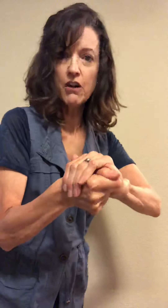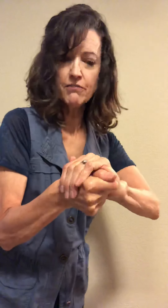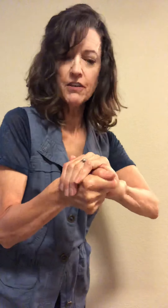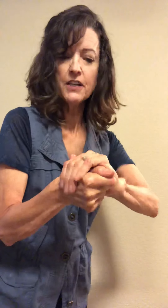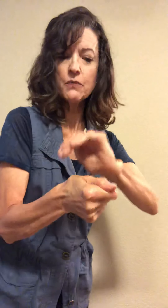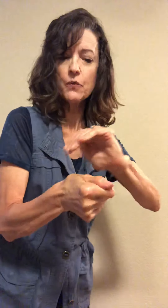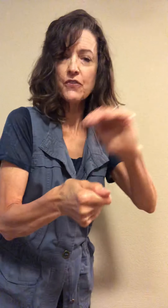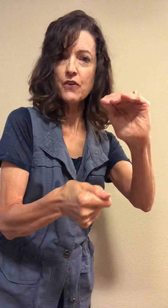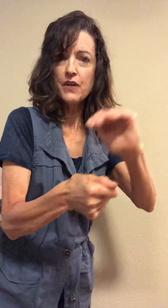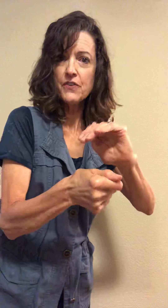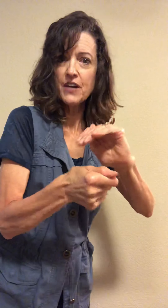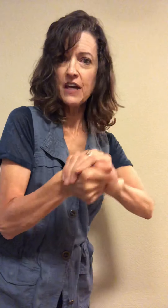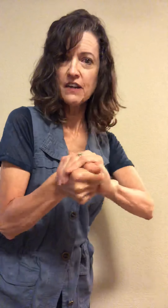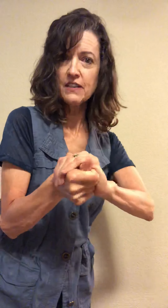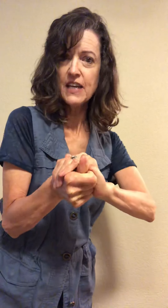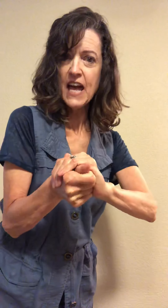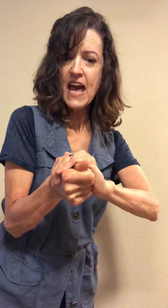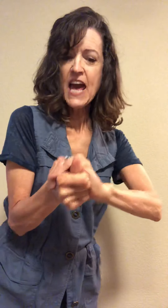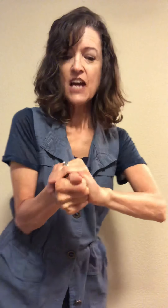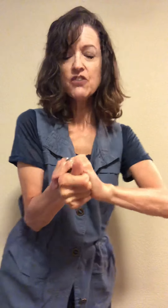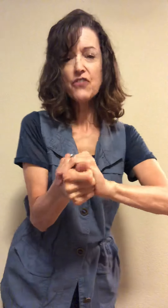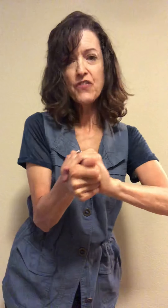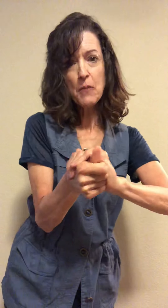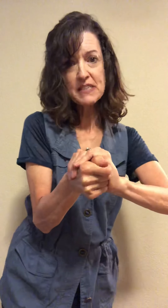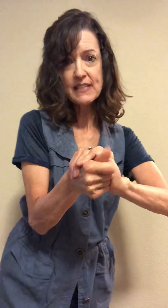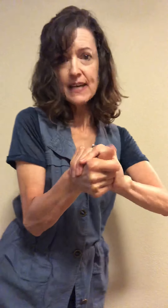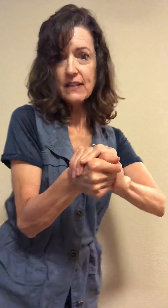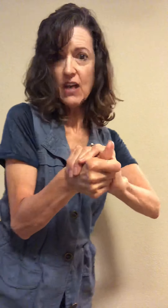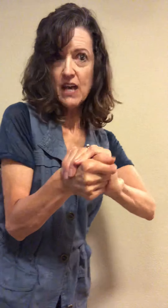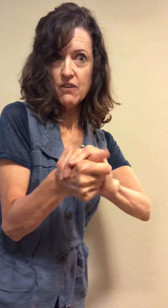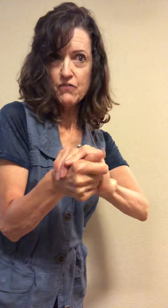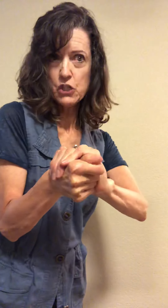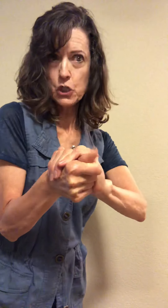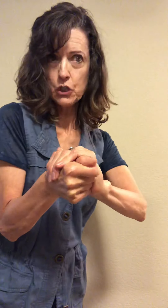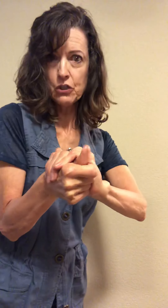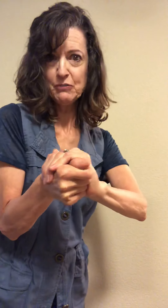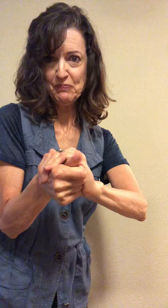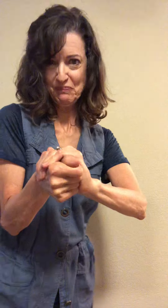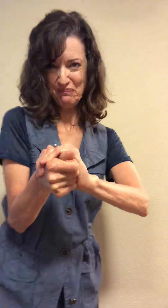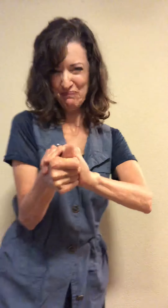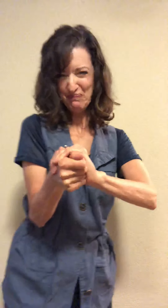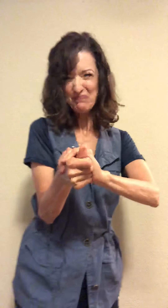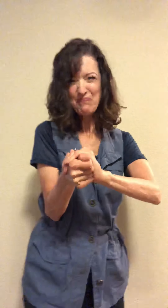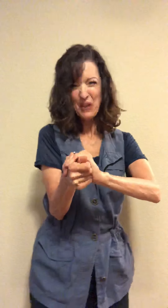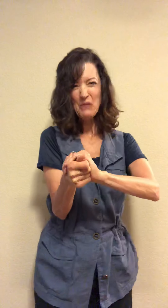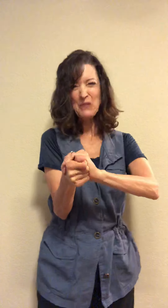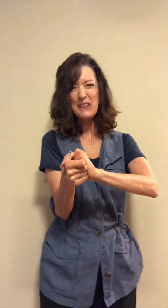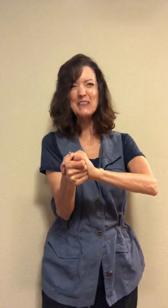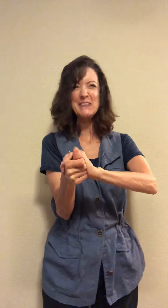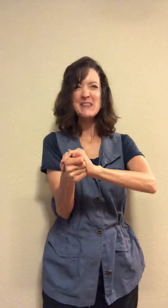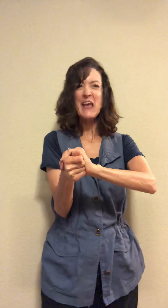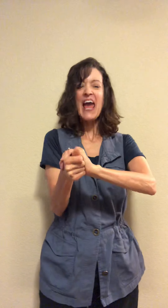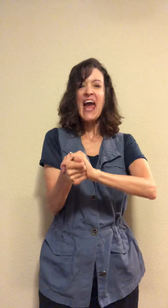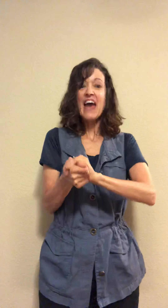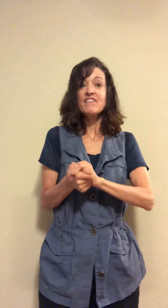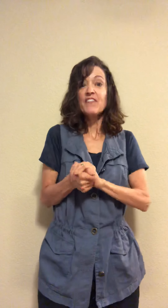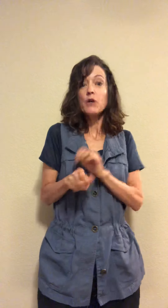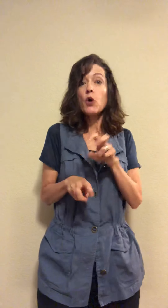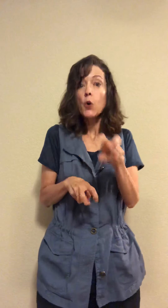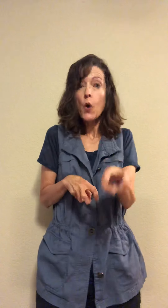cover it with your other hand, and your thumb is like the head of the turtle. It wiggles. And then they're